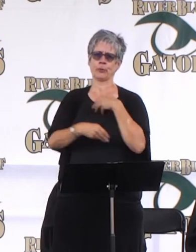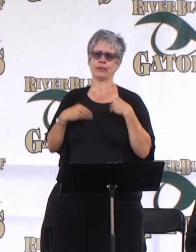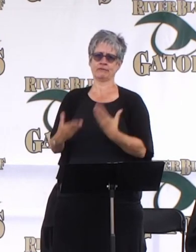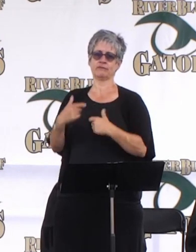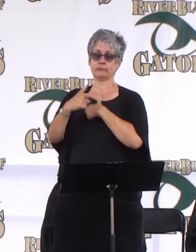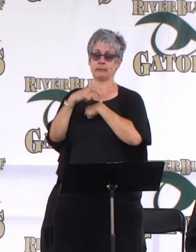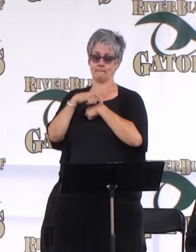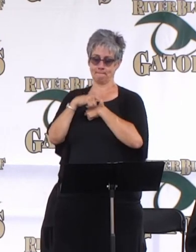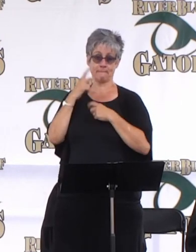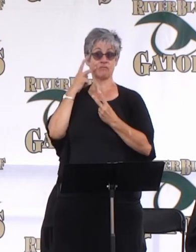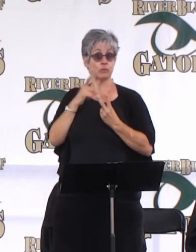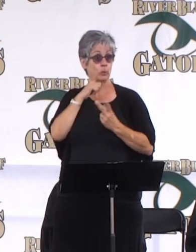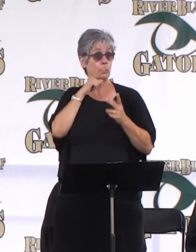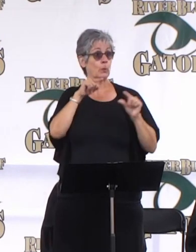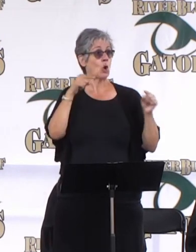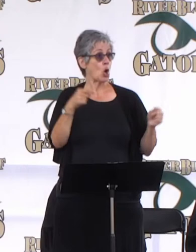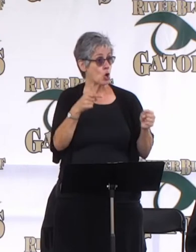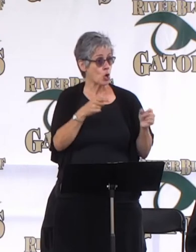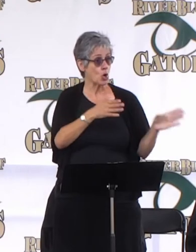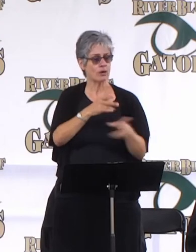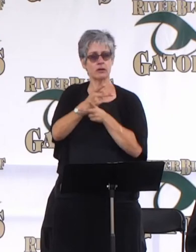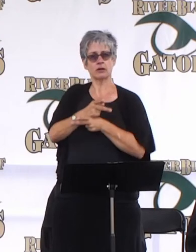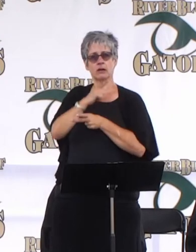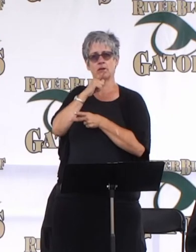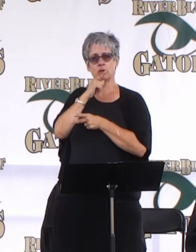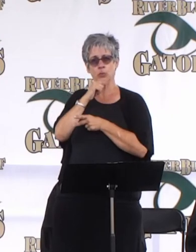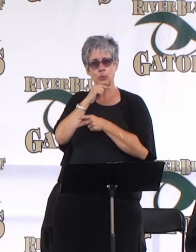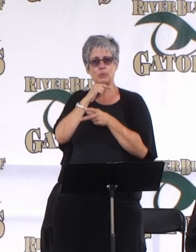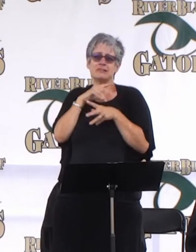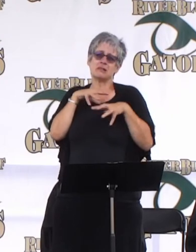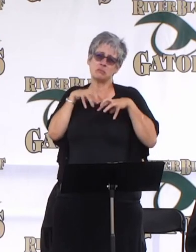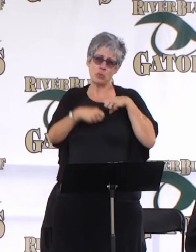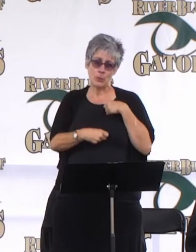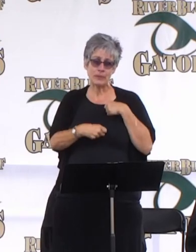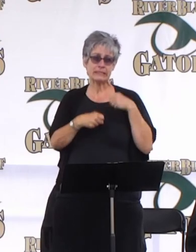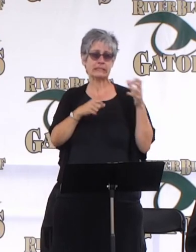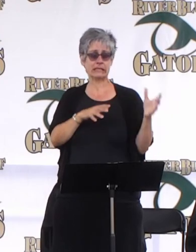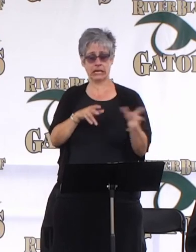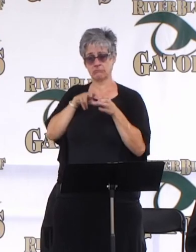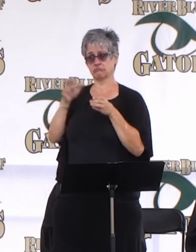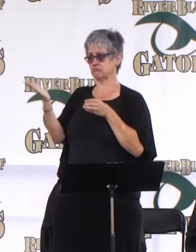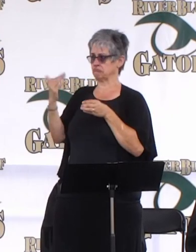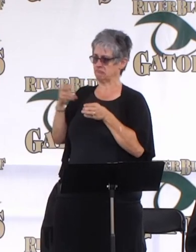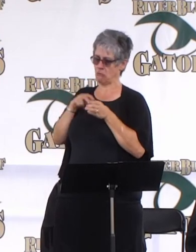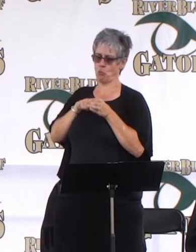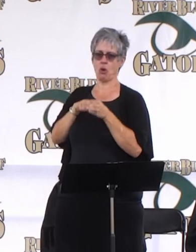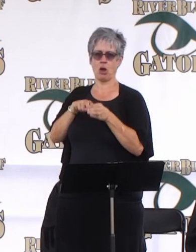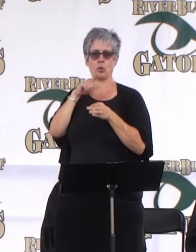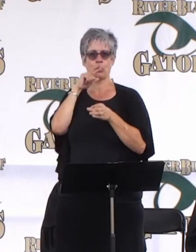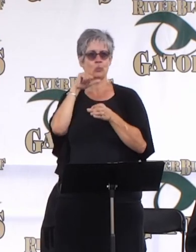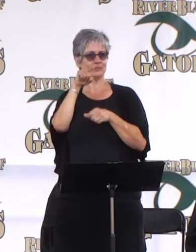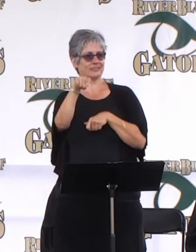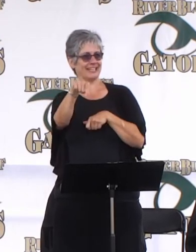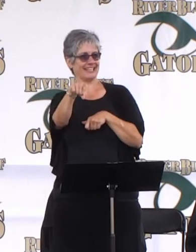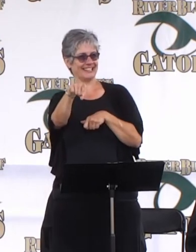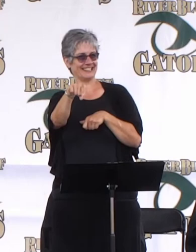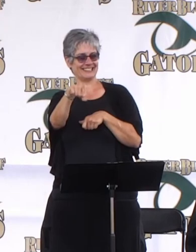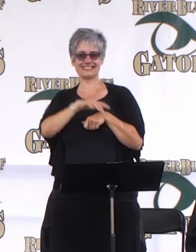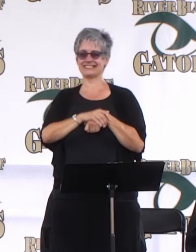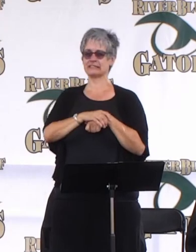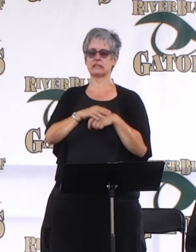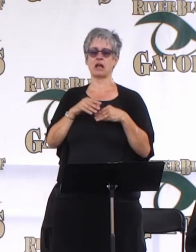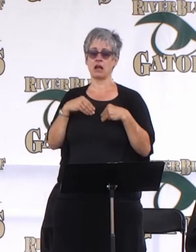visited those who were hurting. She cared for those who were mourning. She gave rides to those who were stranded. She fed the